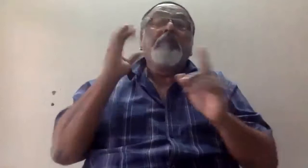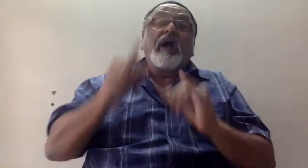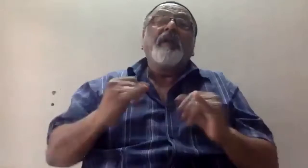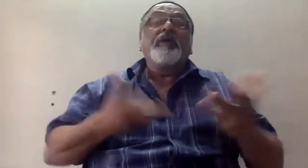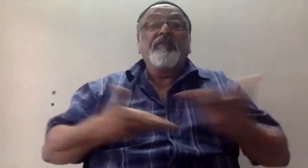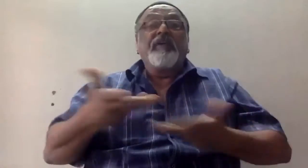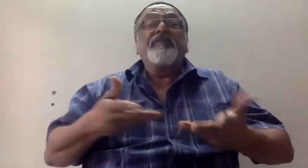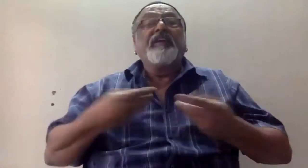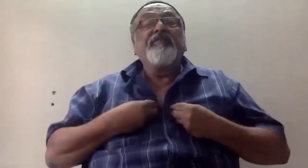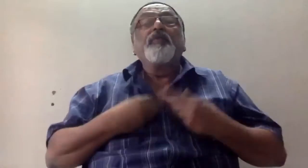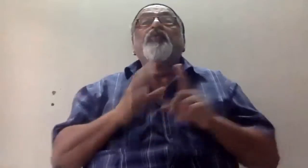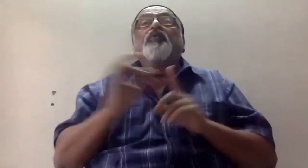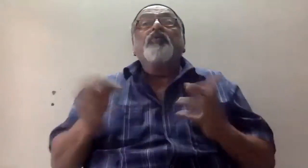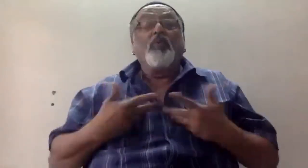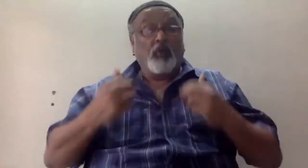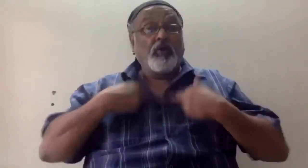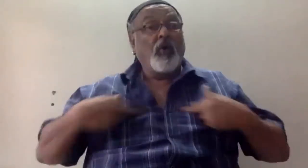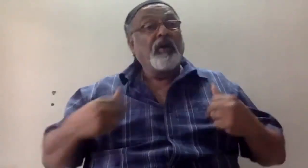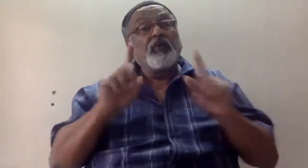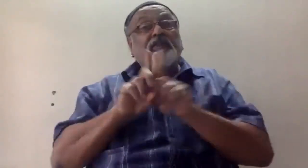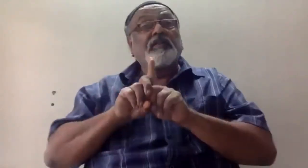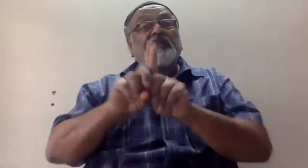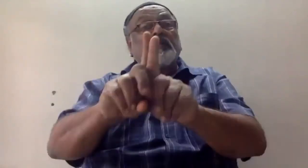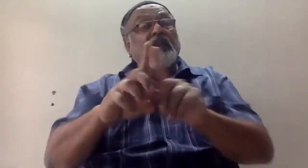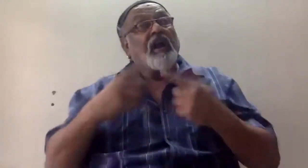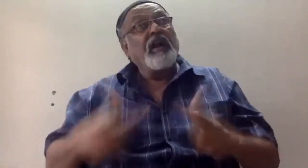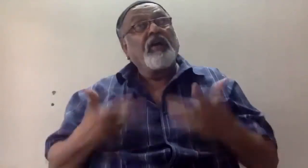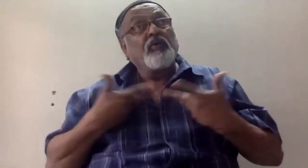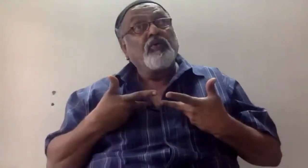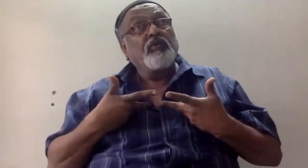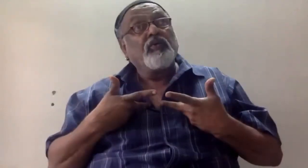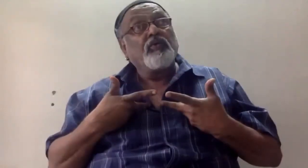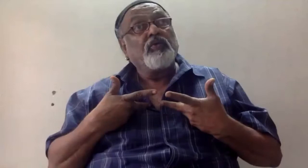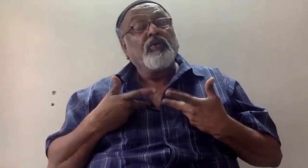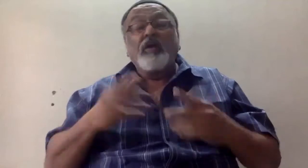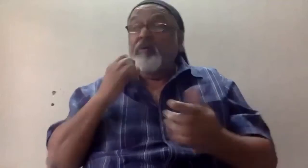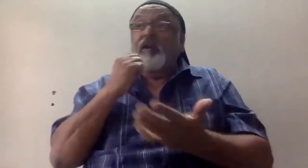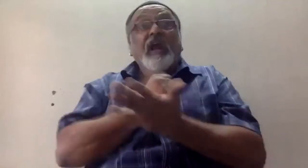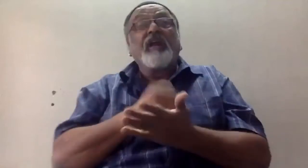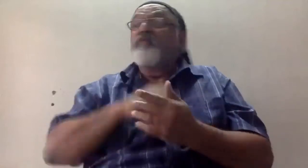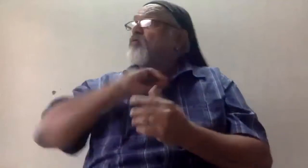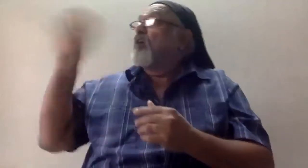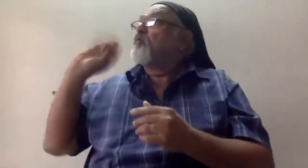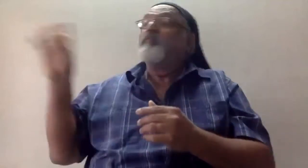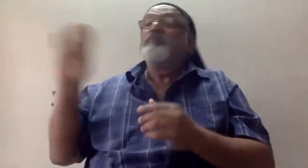take my lawyer with me, do I have a right to inform somebody, what if I am picked up from my